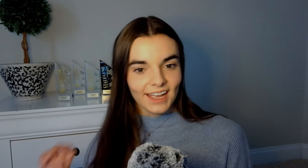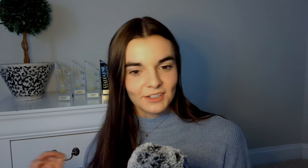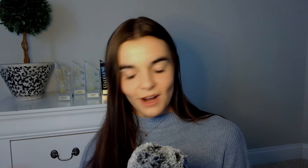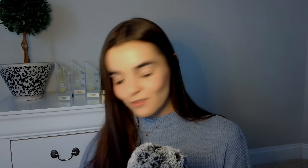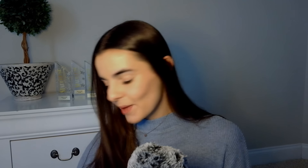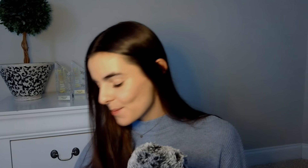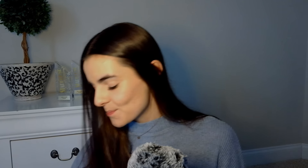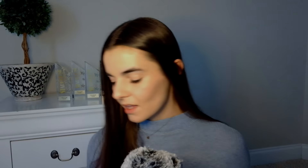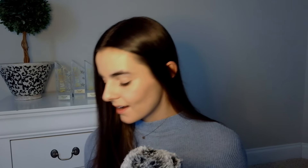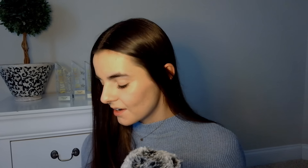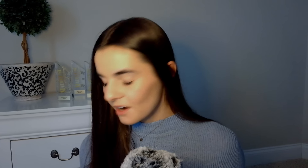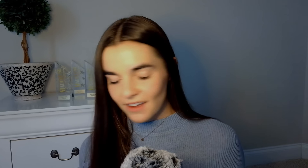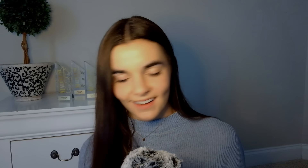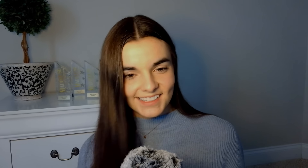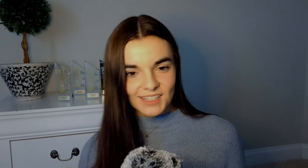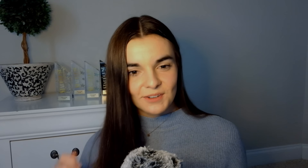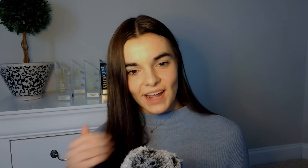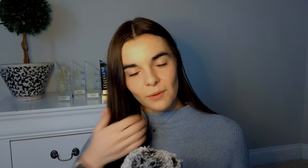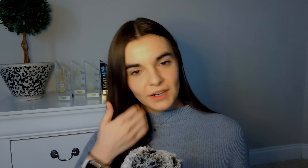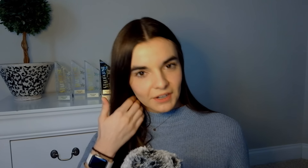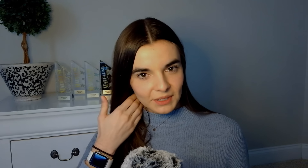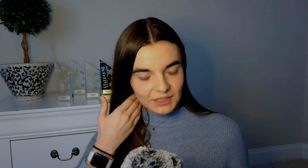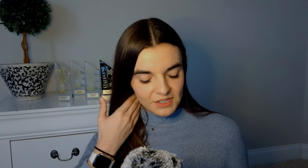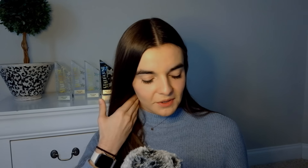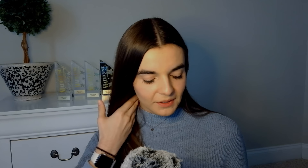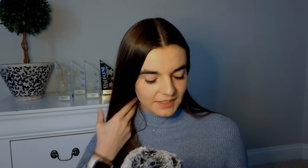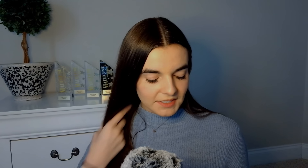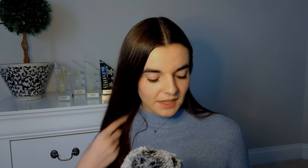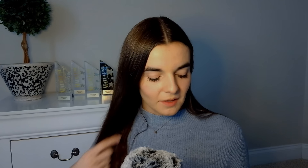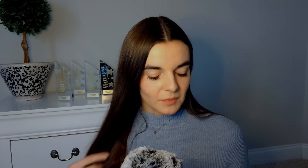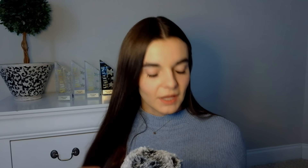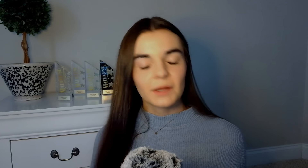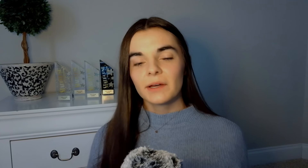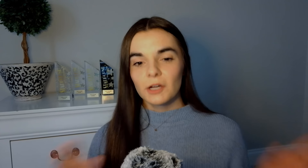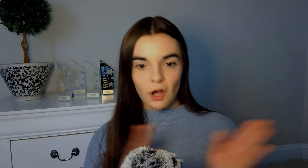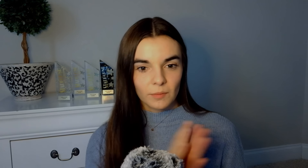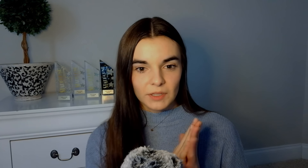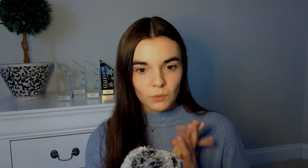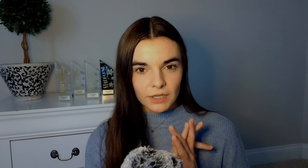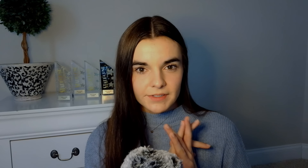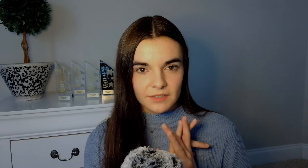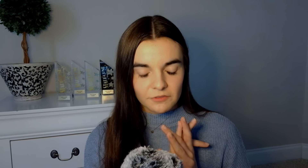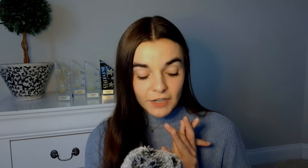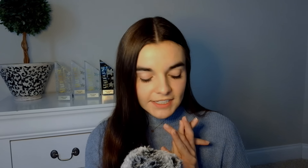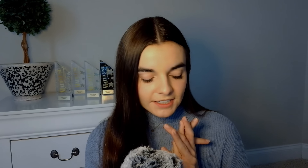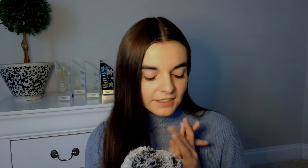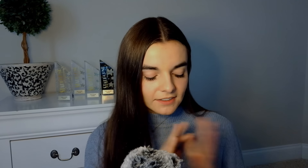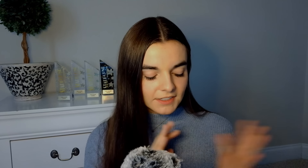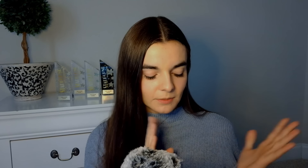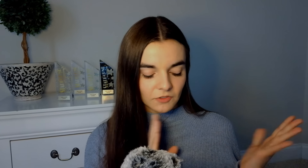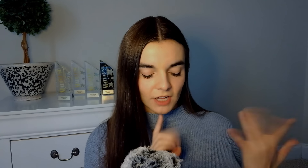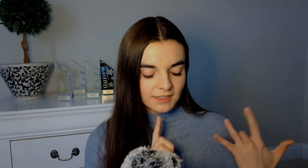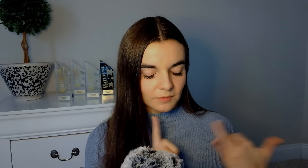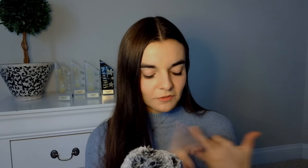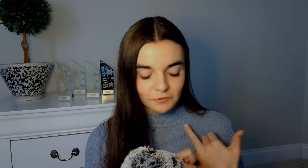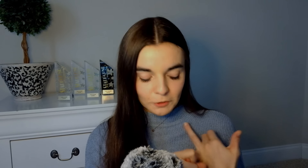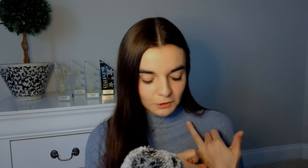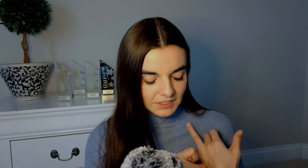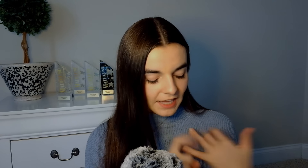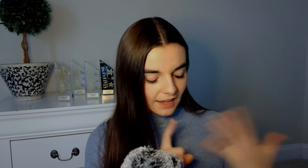your alphabet. Okay, so now we are going to do some common words and phrases. We've got some food